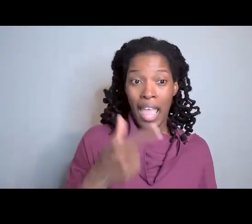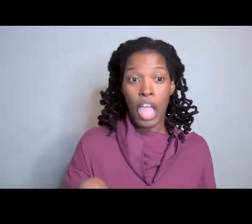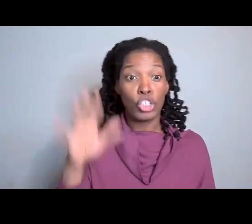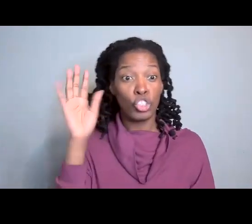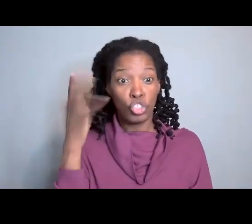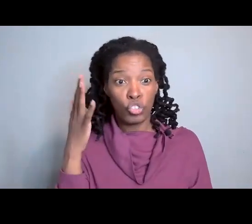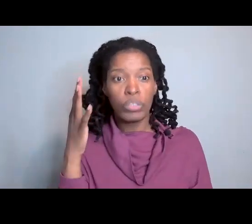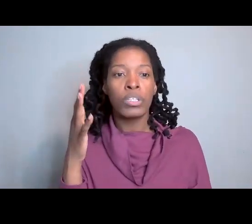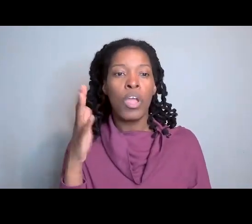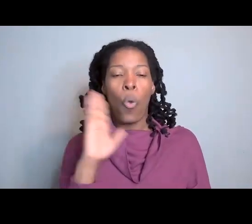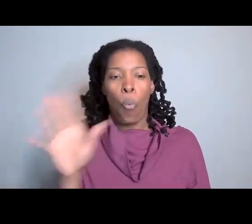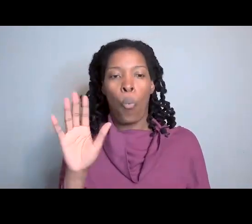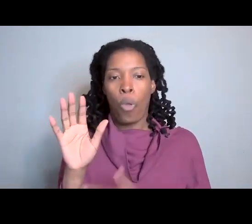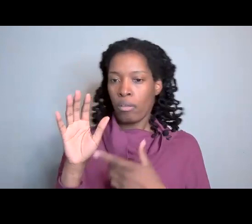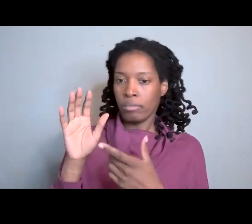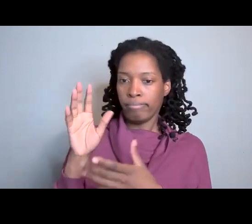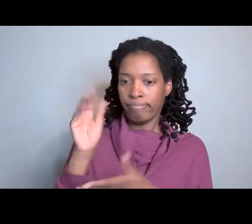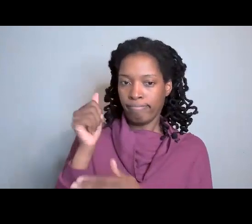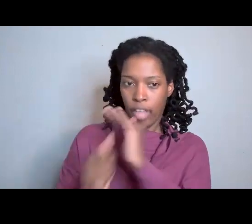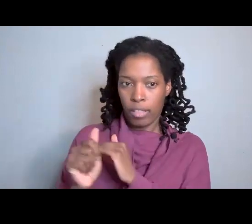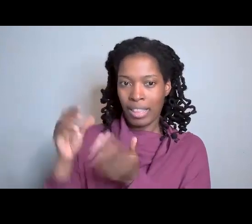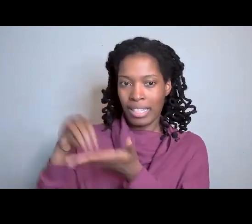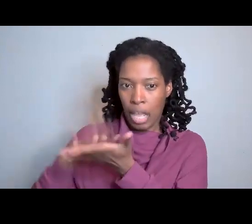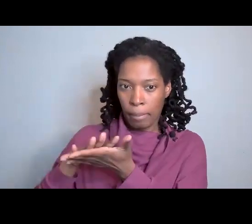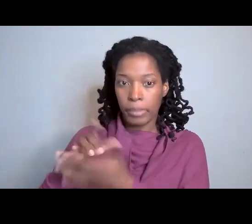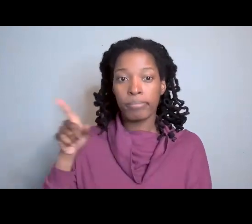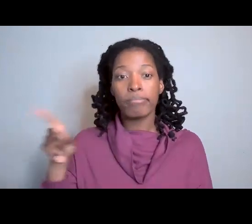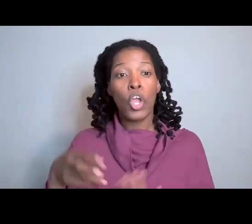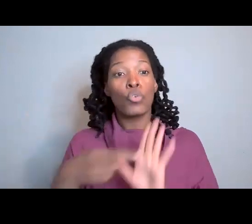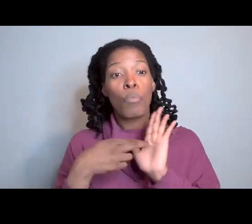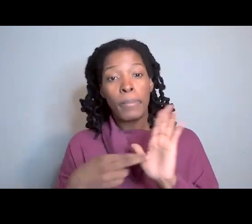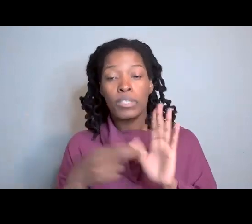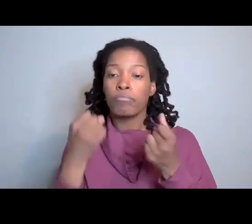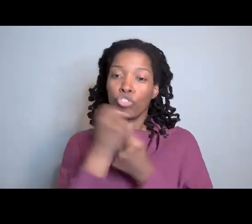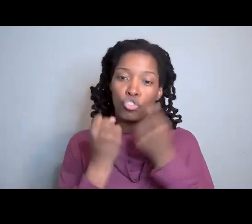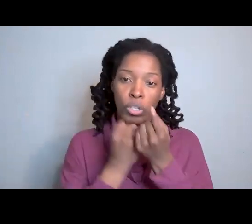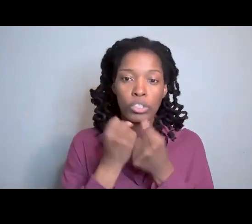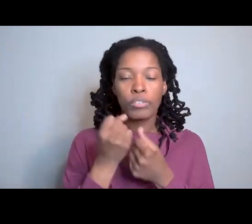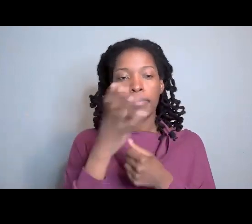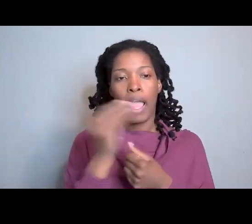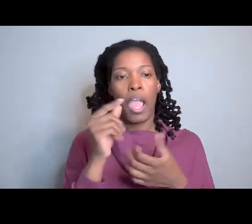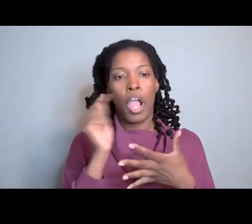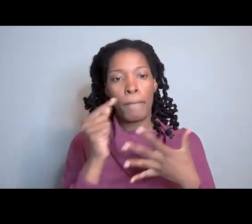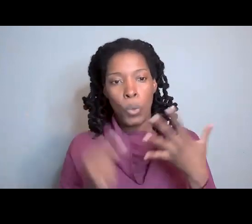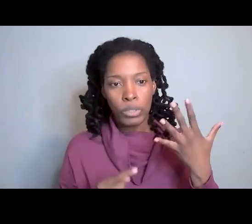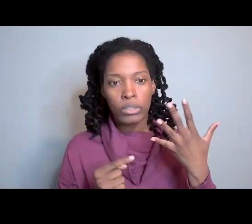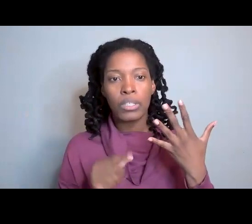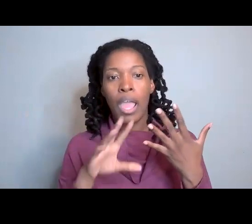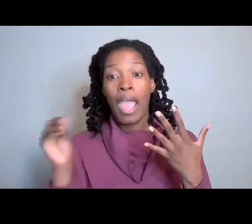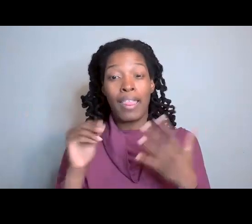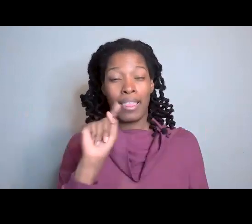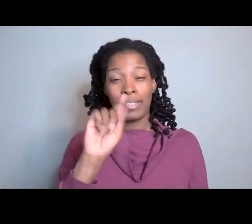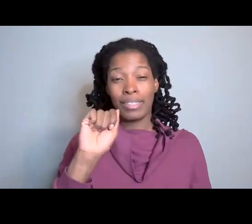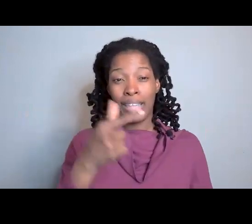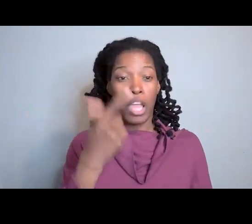the structure and the components, this tag tree is mostly perceived by screen readers.